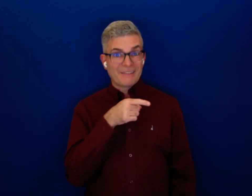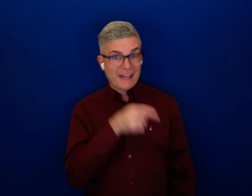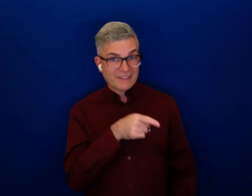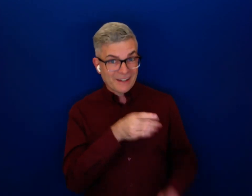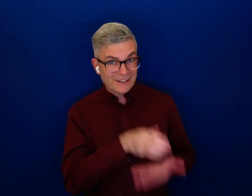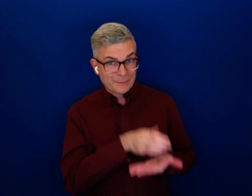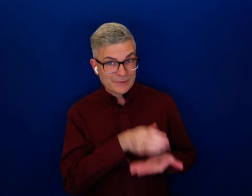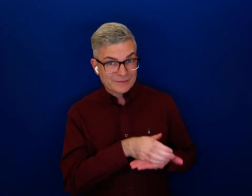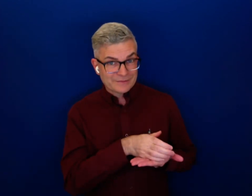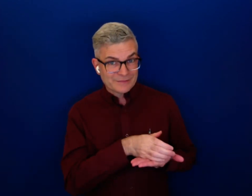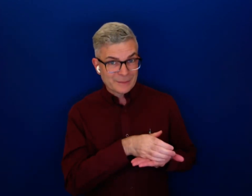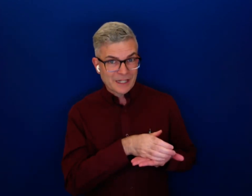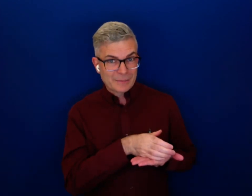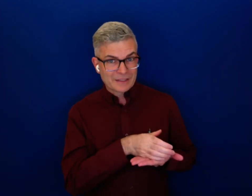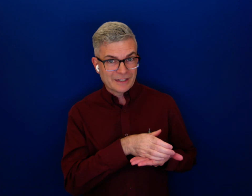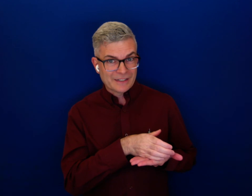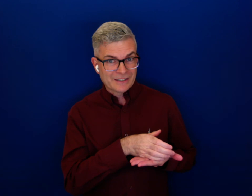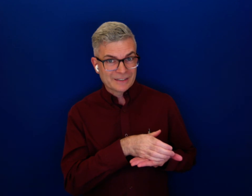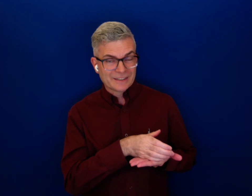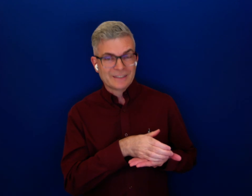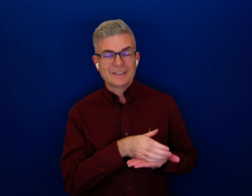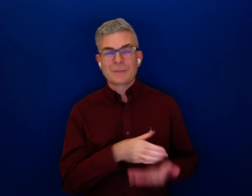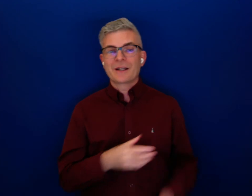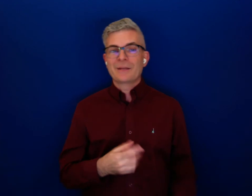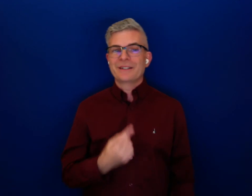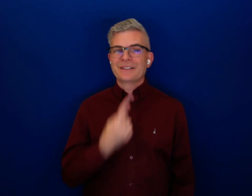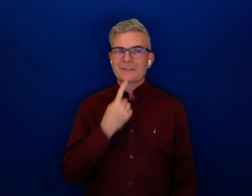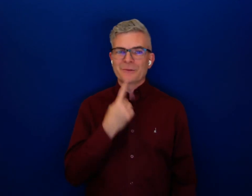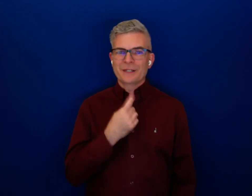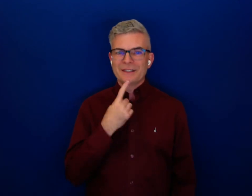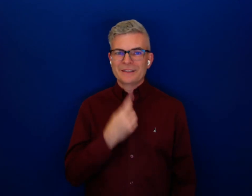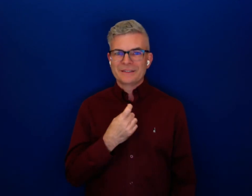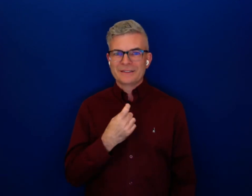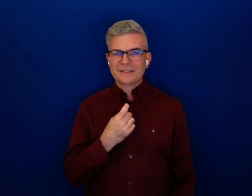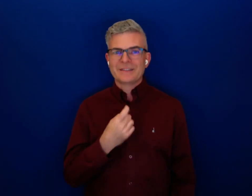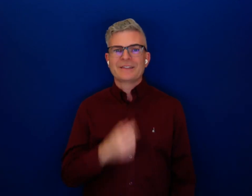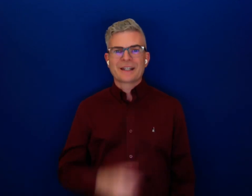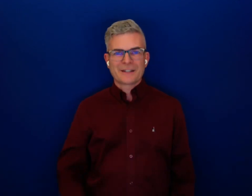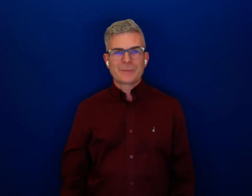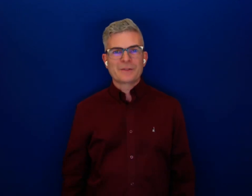that cup, I'm topicalizing, I'm commenting, red. That cup is red.